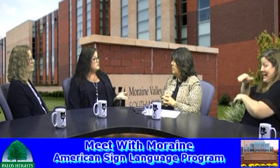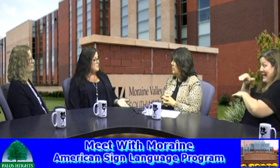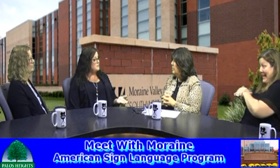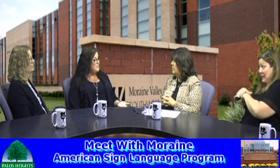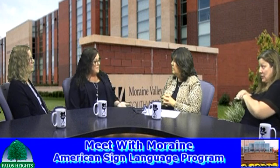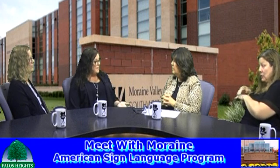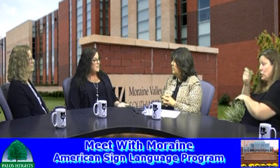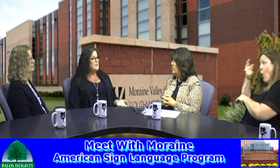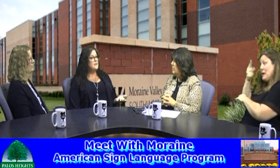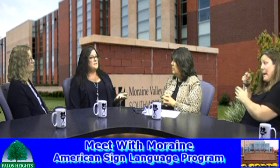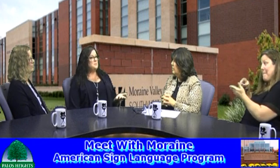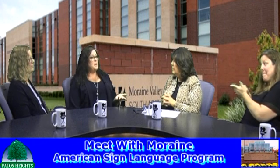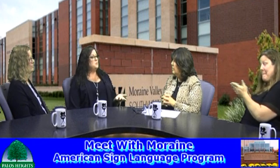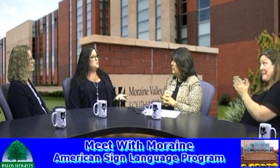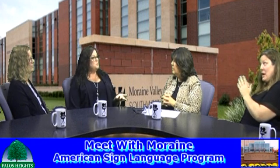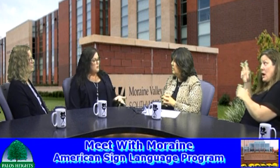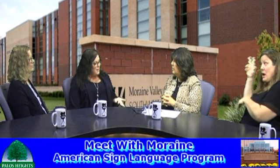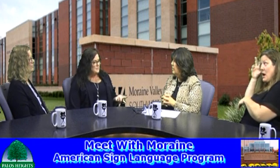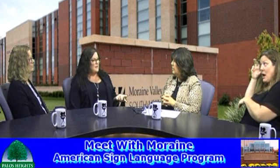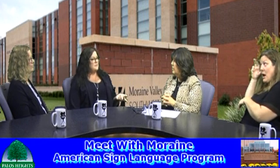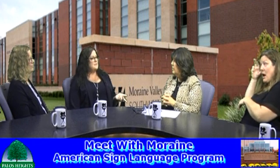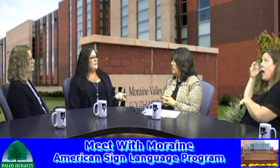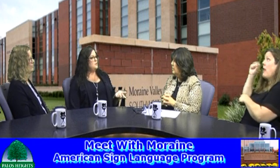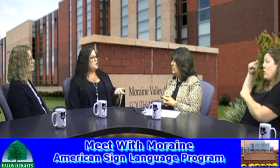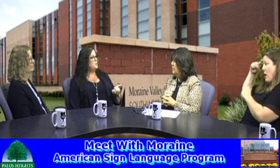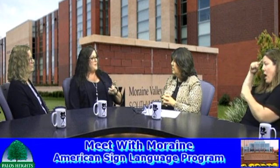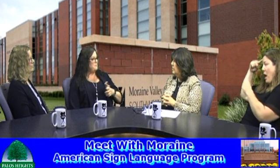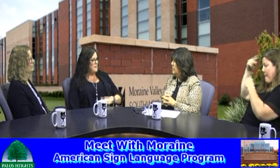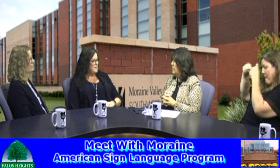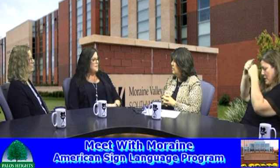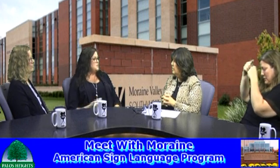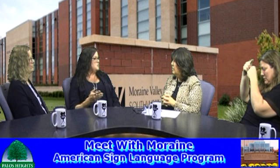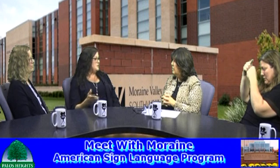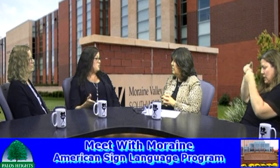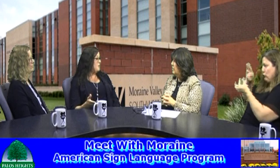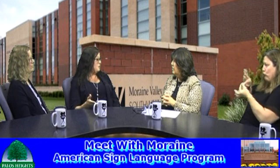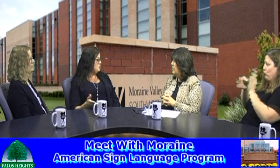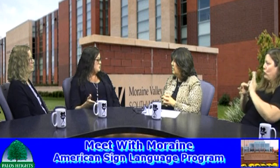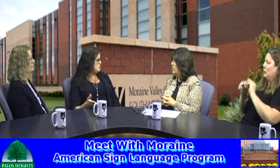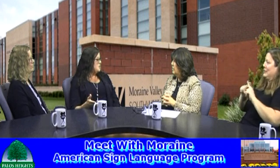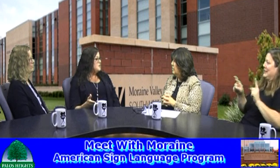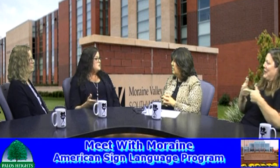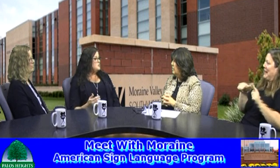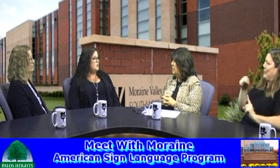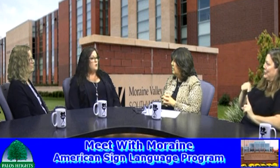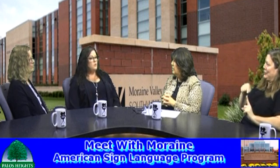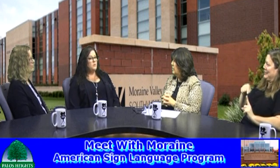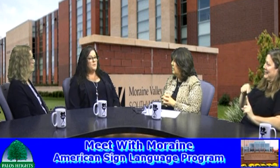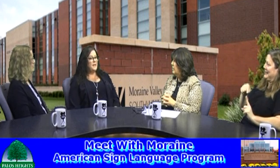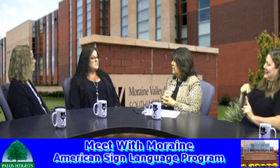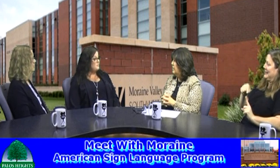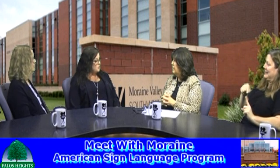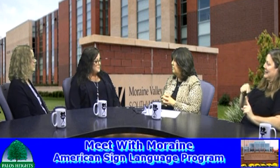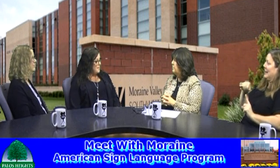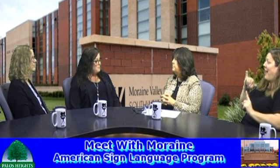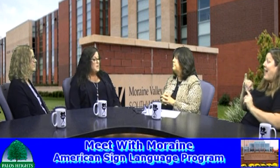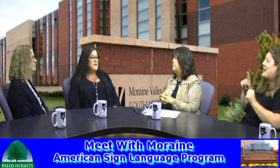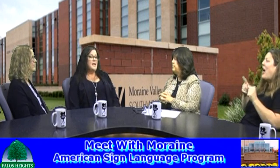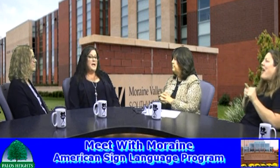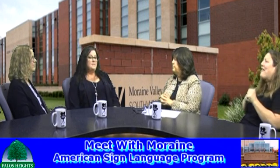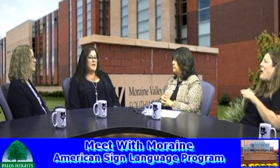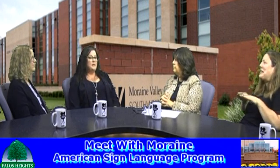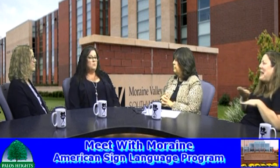able to understand the meaning, to be able to process and interpret that meaning into a different language. So that's the first